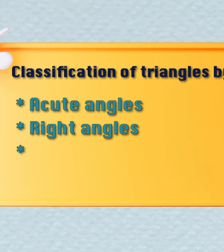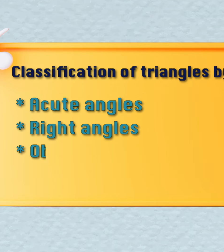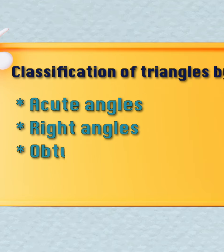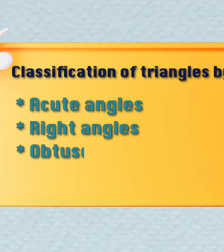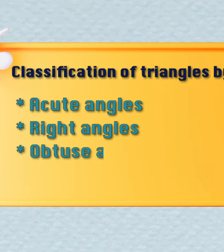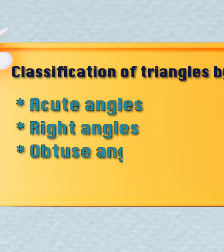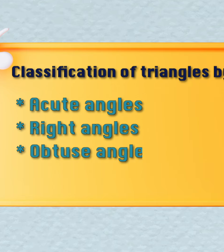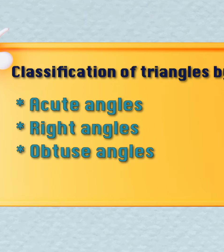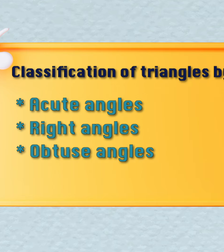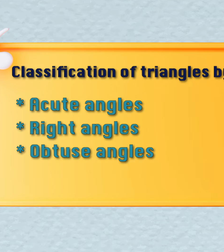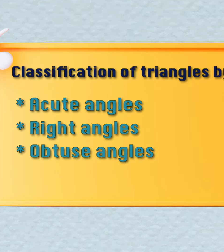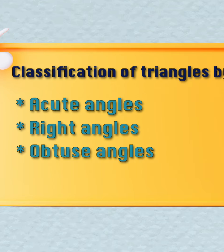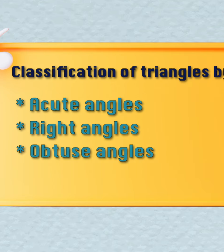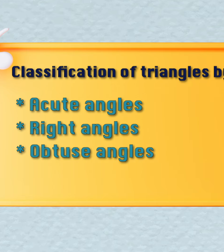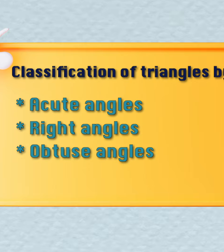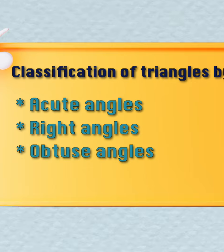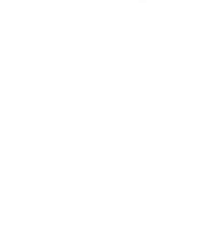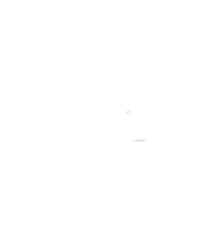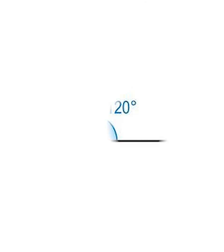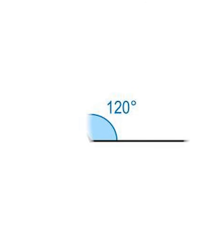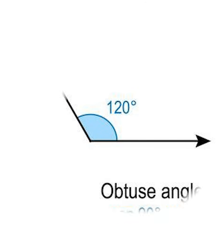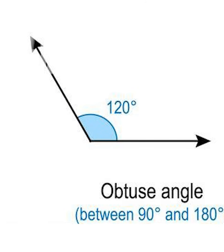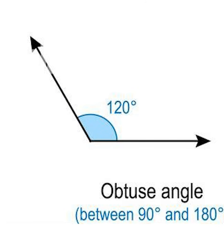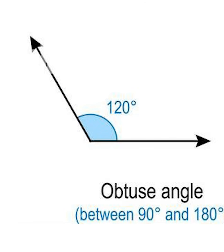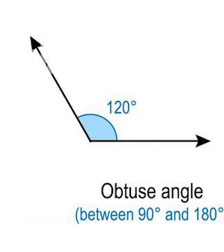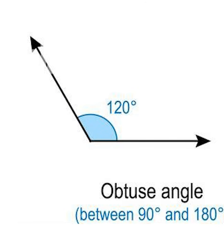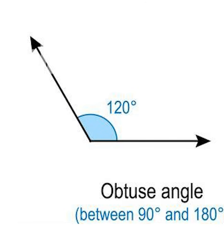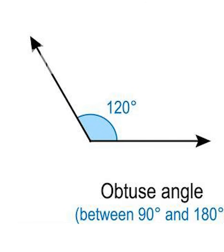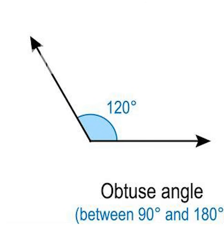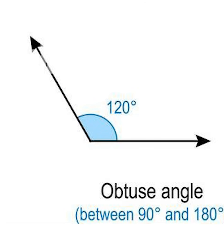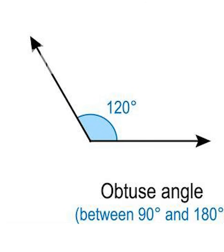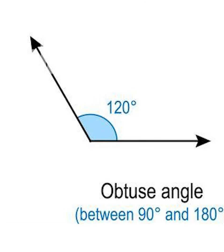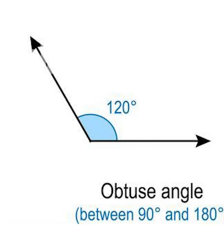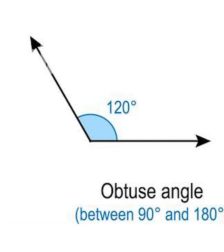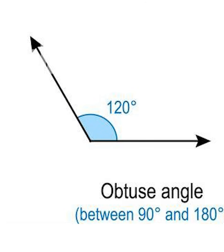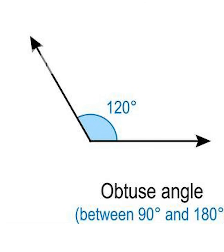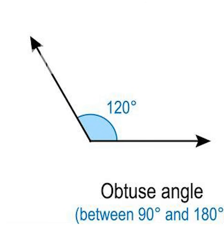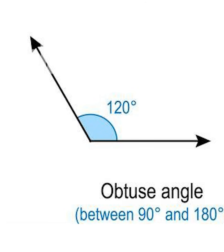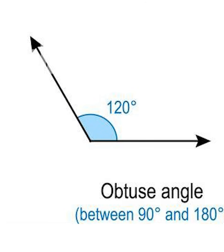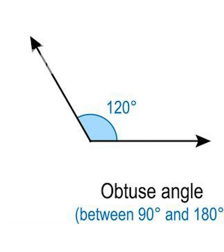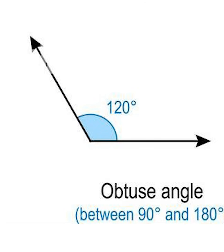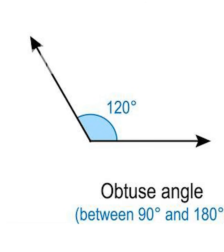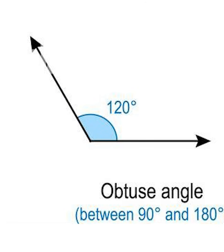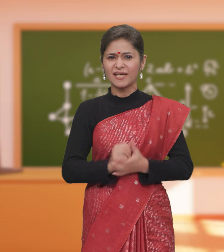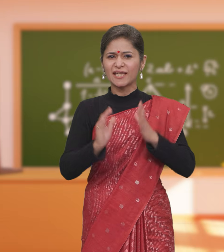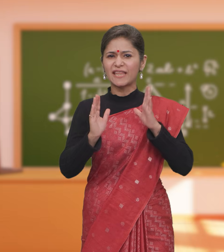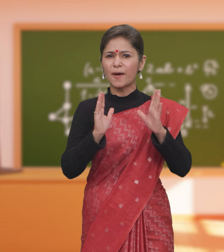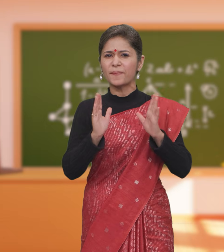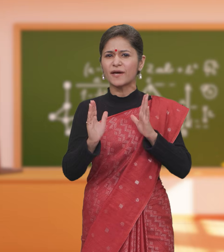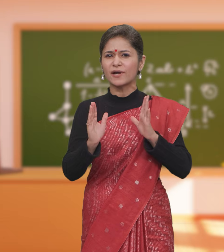the obtuse angle triangles, where one angle measures more than 90 degrees. They appear